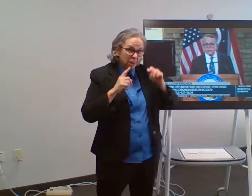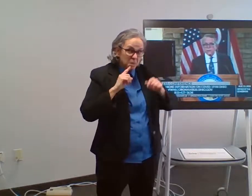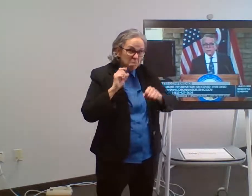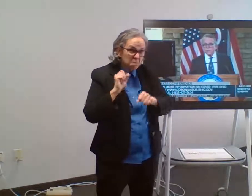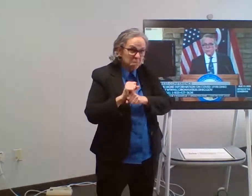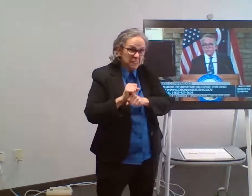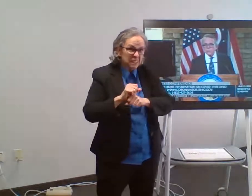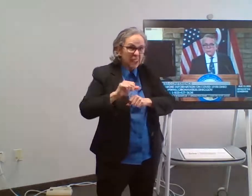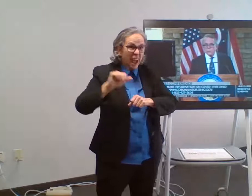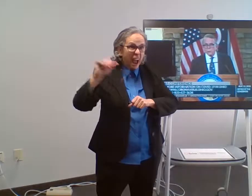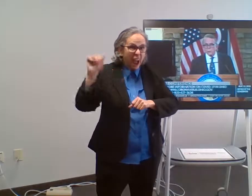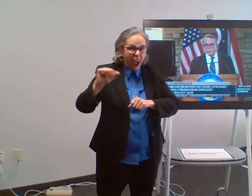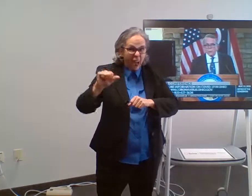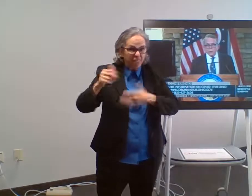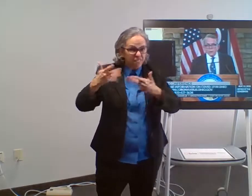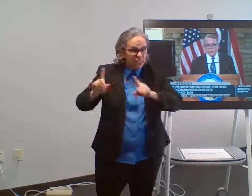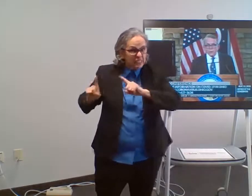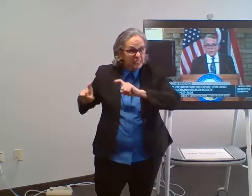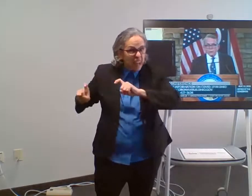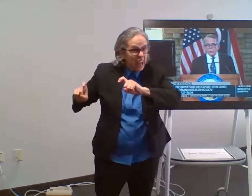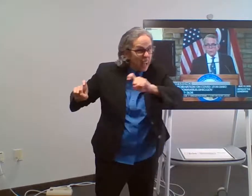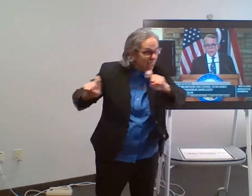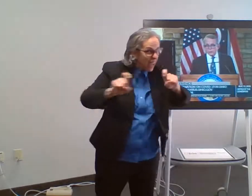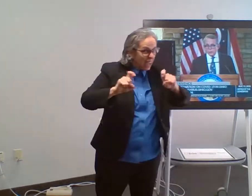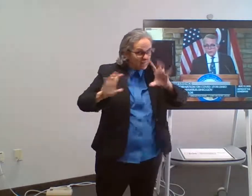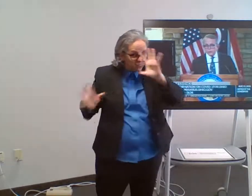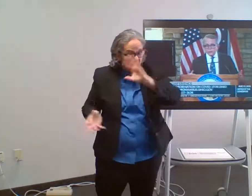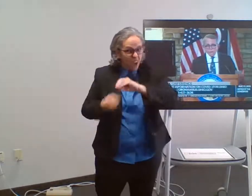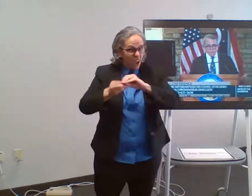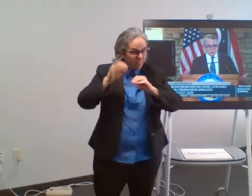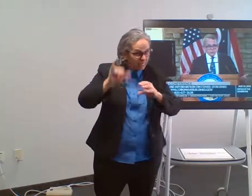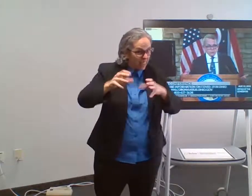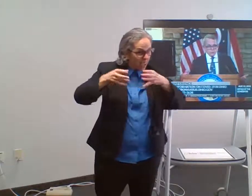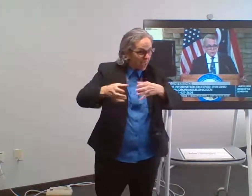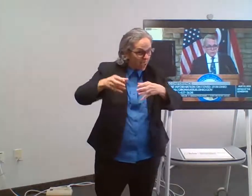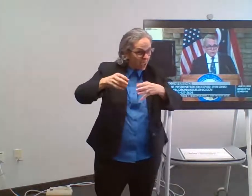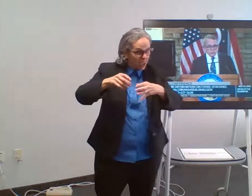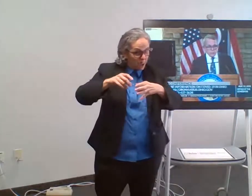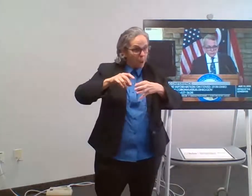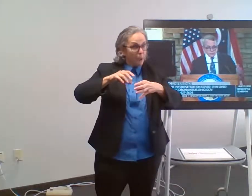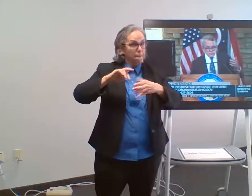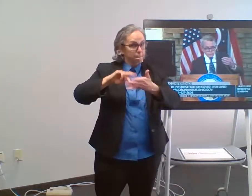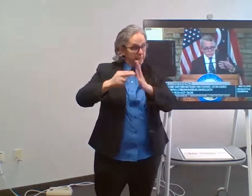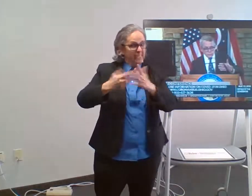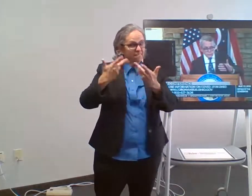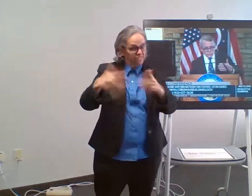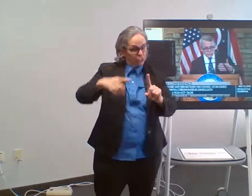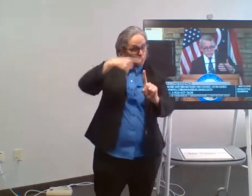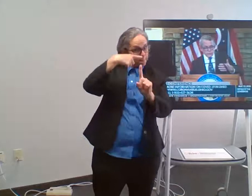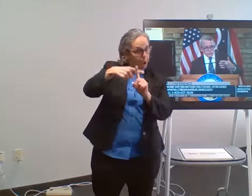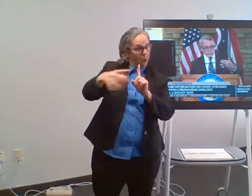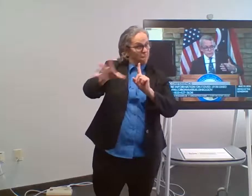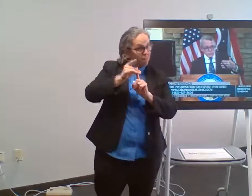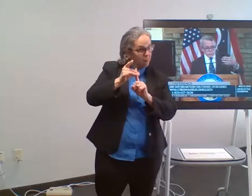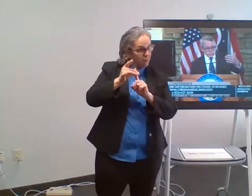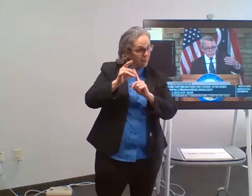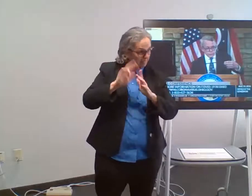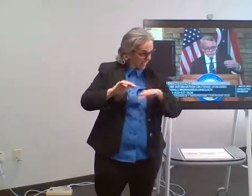athletes, young men and women, who actually tested positive? So is it